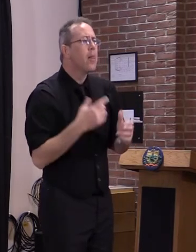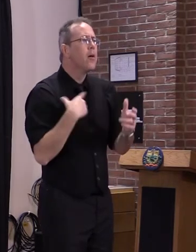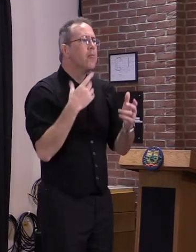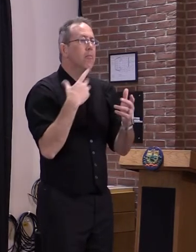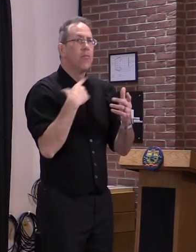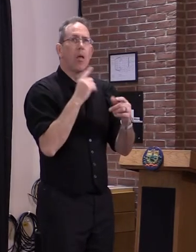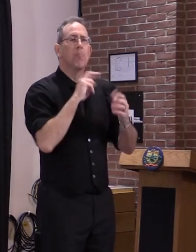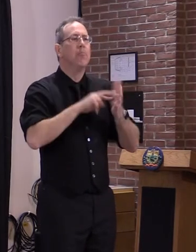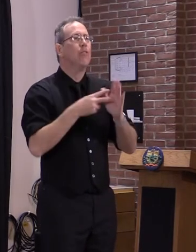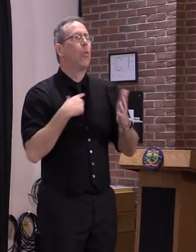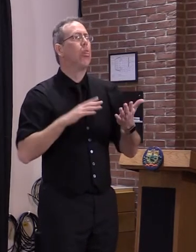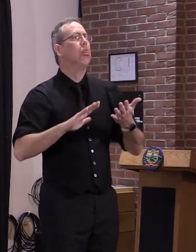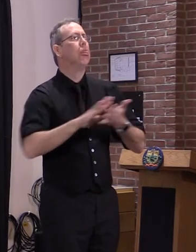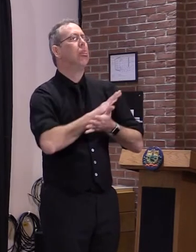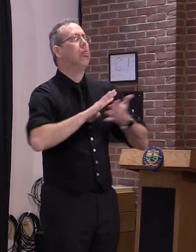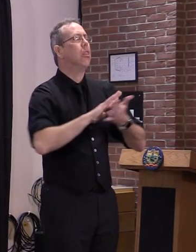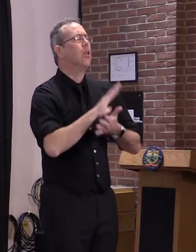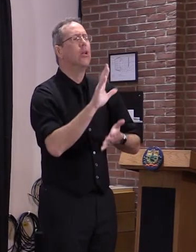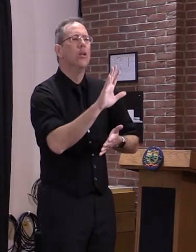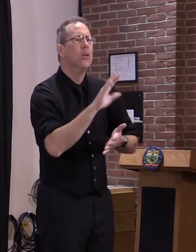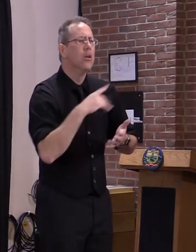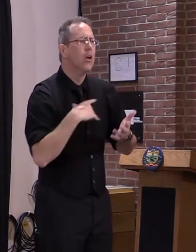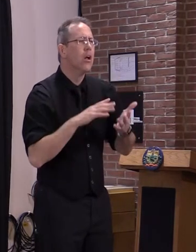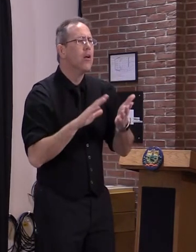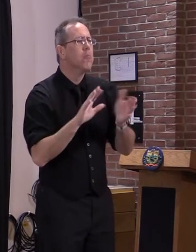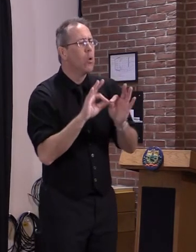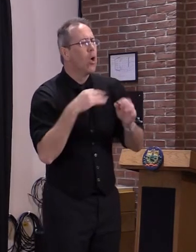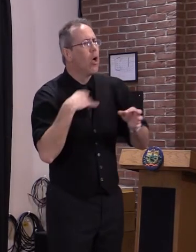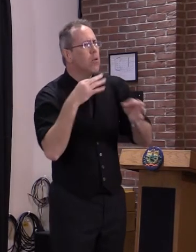of the stances that we do.